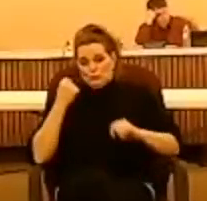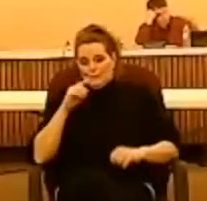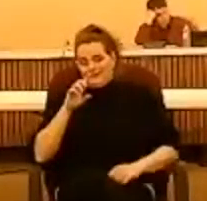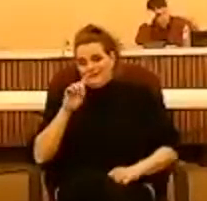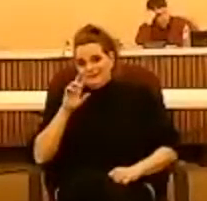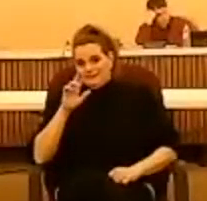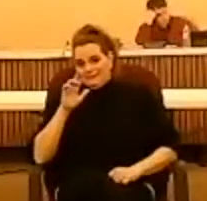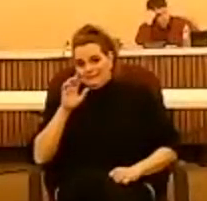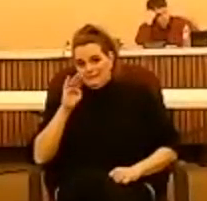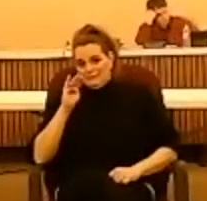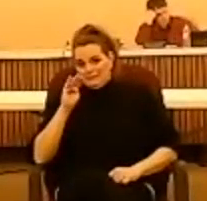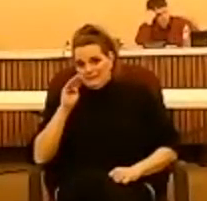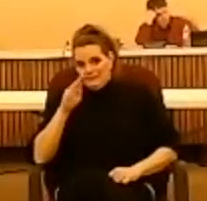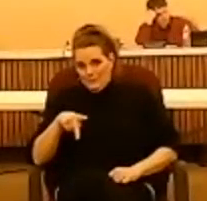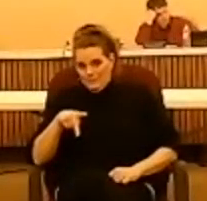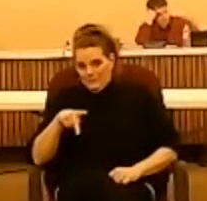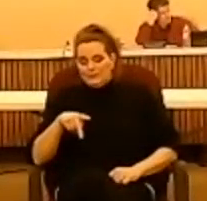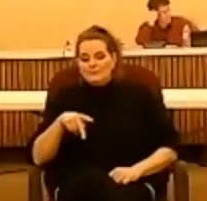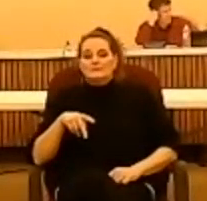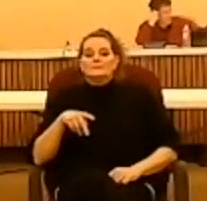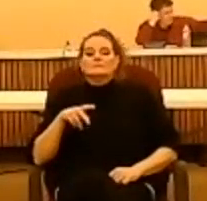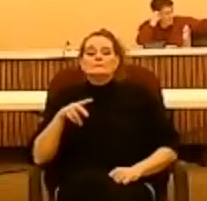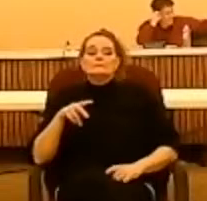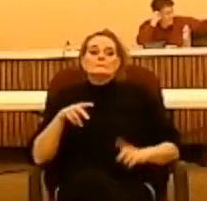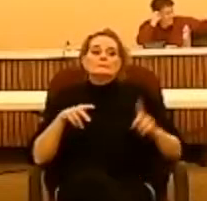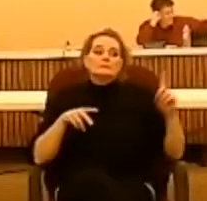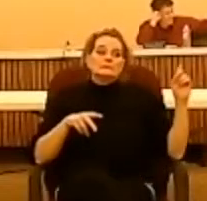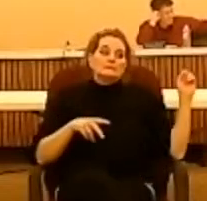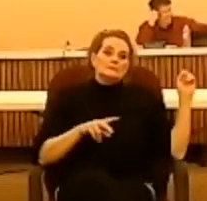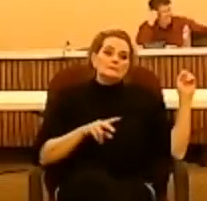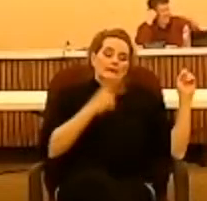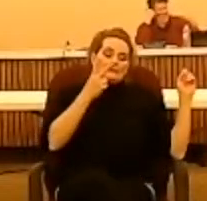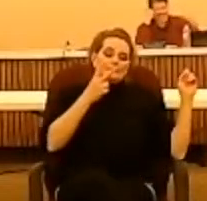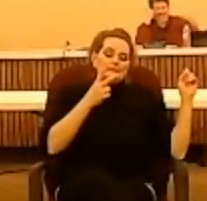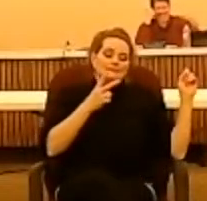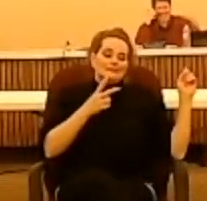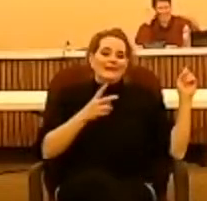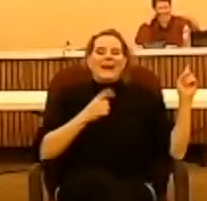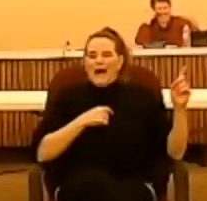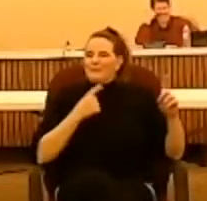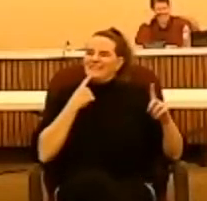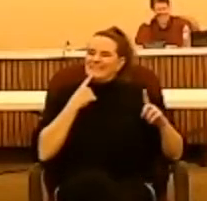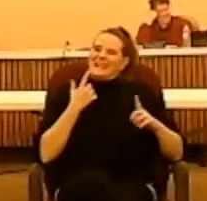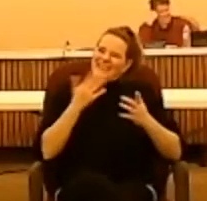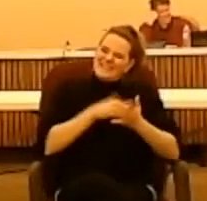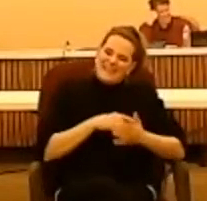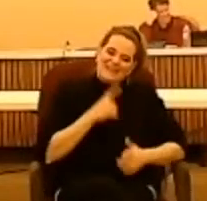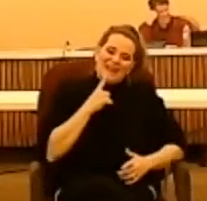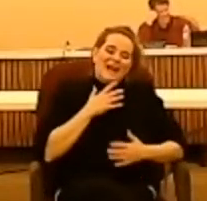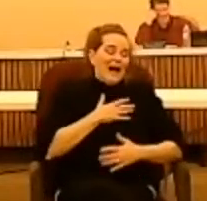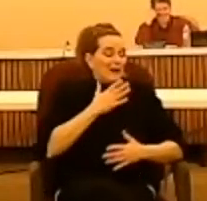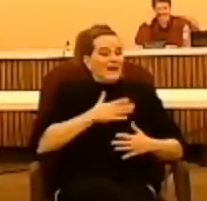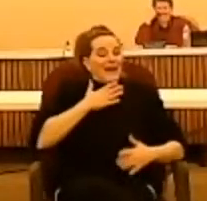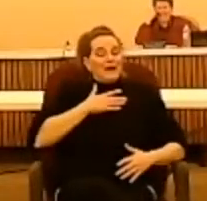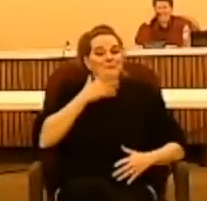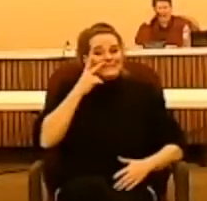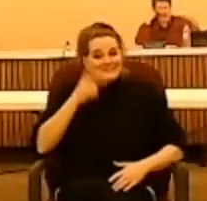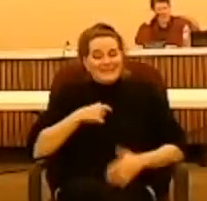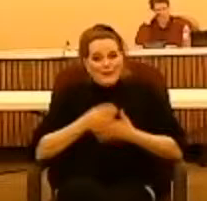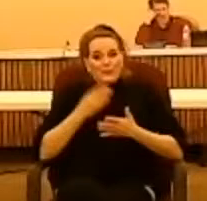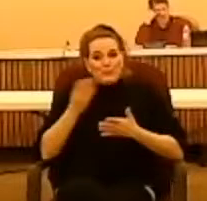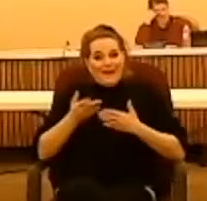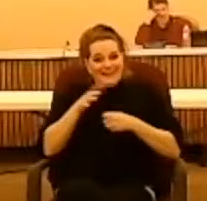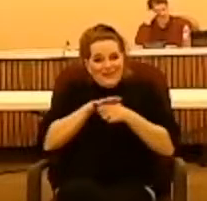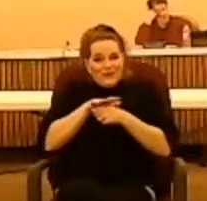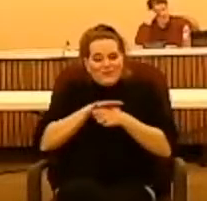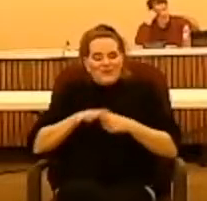Second. Any discussion? I'll say it again. Happy to see that we're purchasing it here locally. You